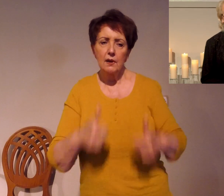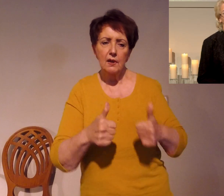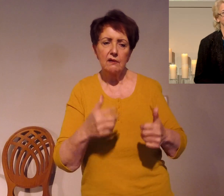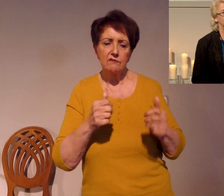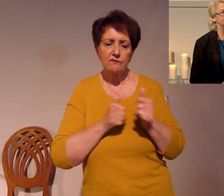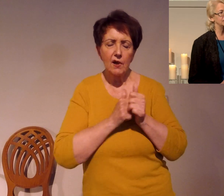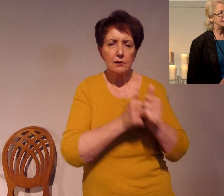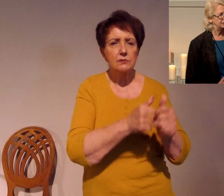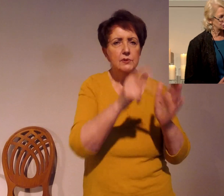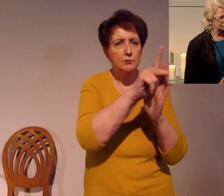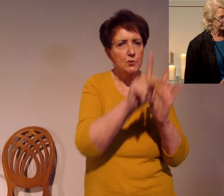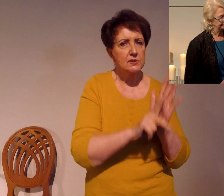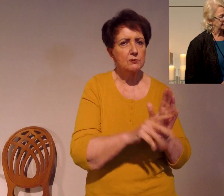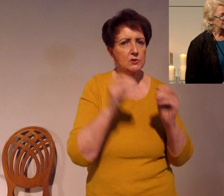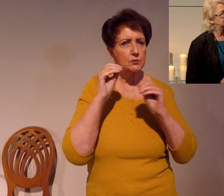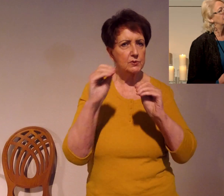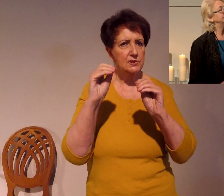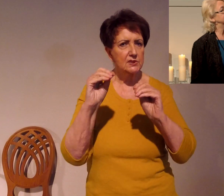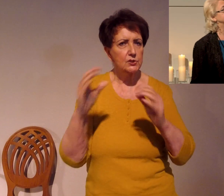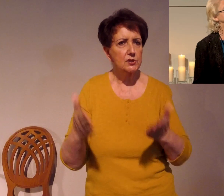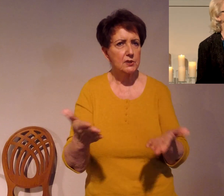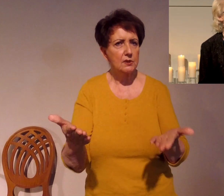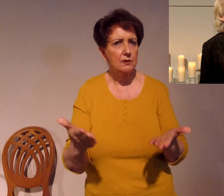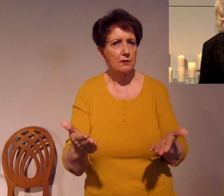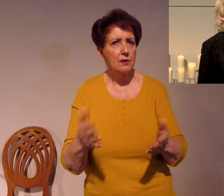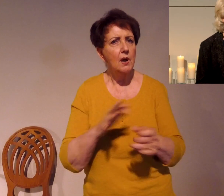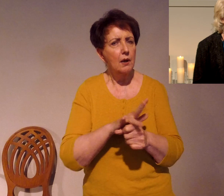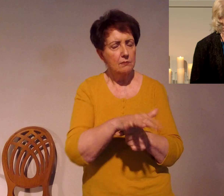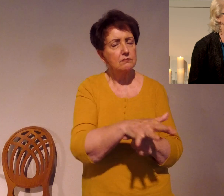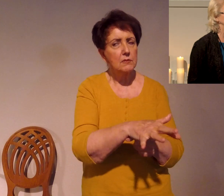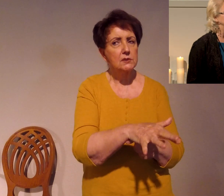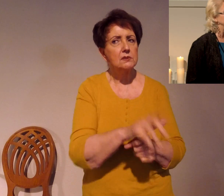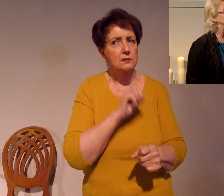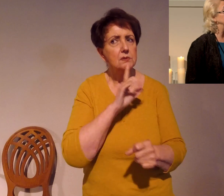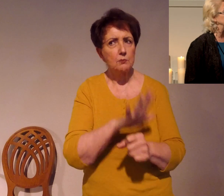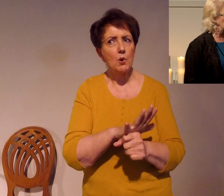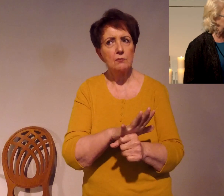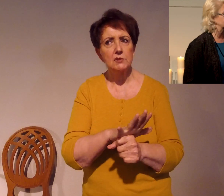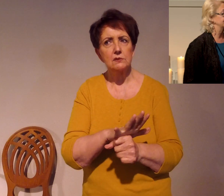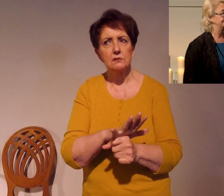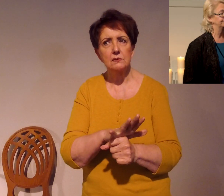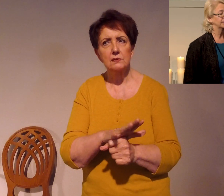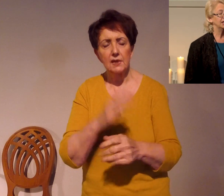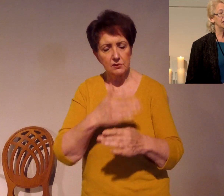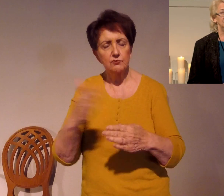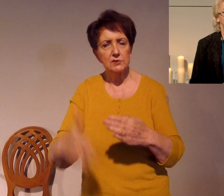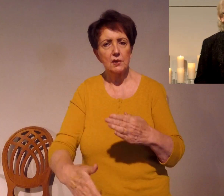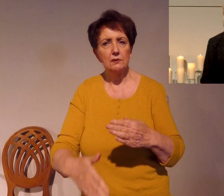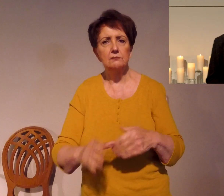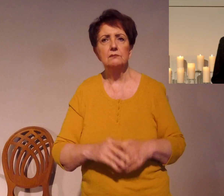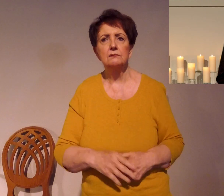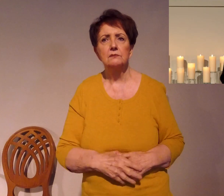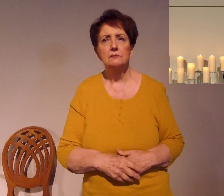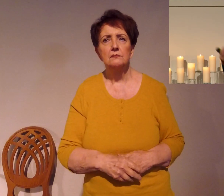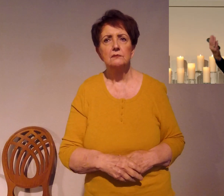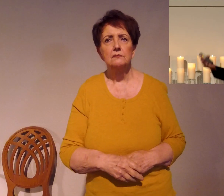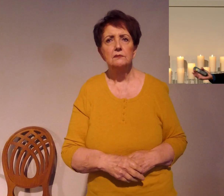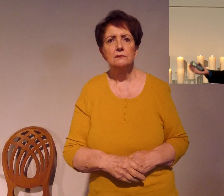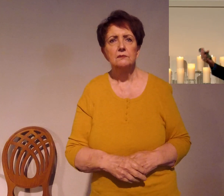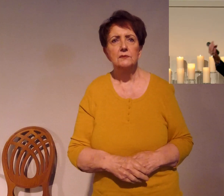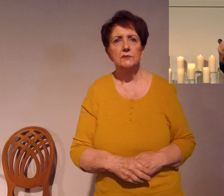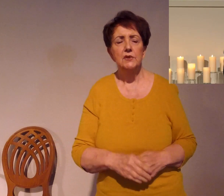to the principles that we teach, abundance is the promise, is the result. In the